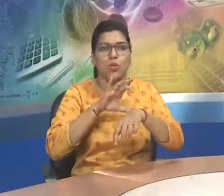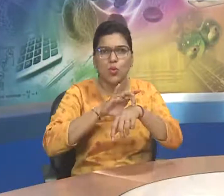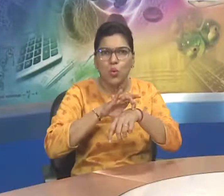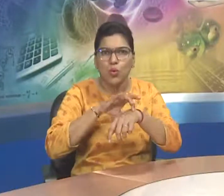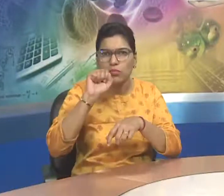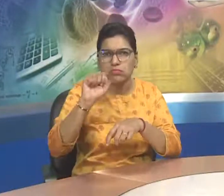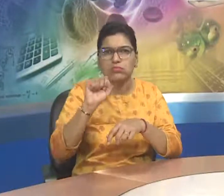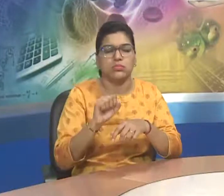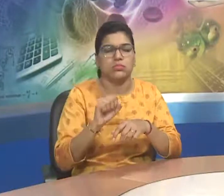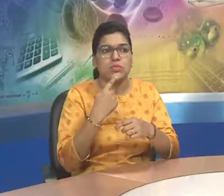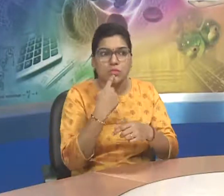treatment,